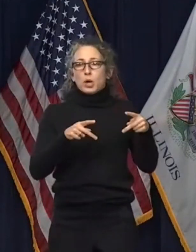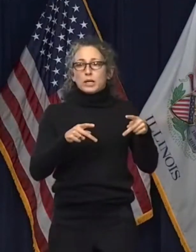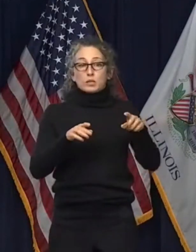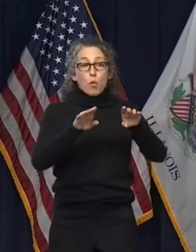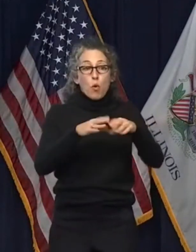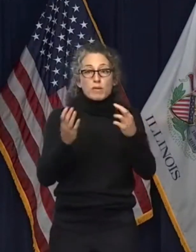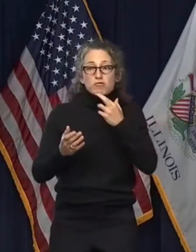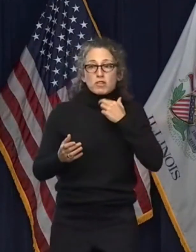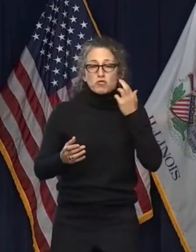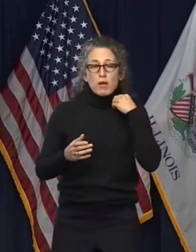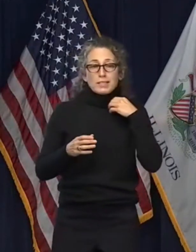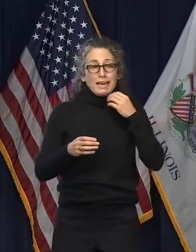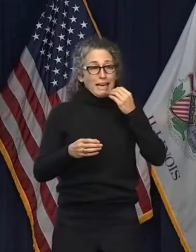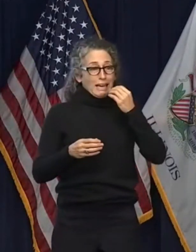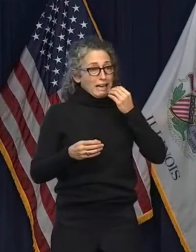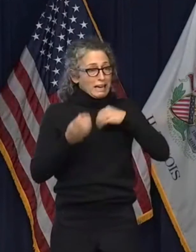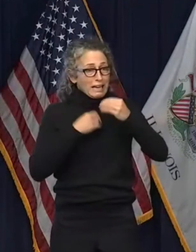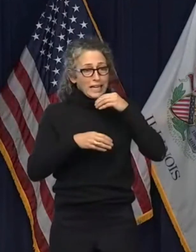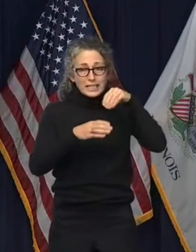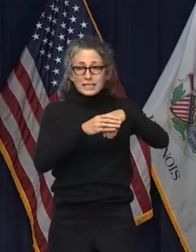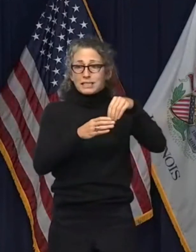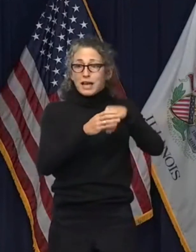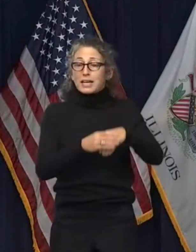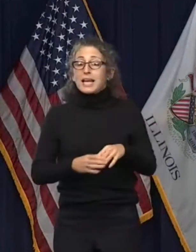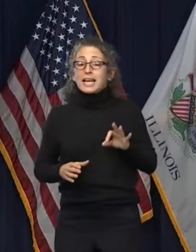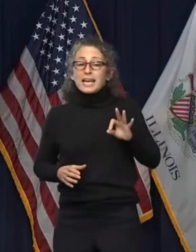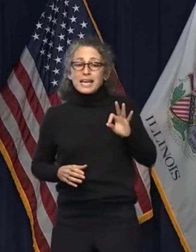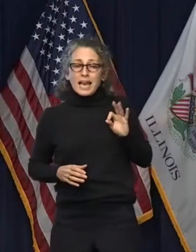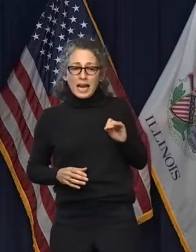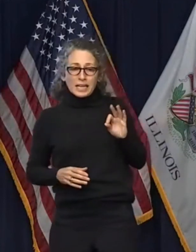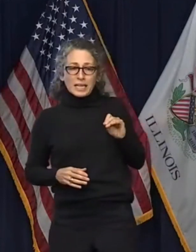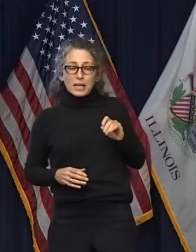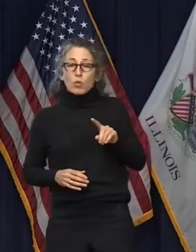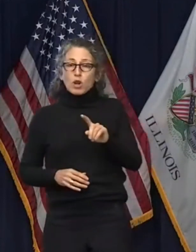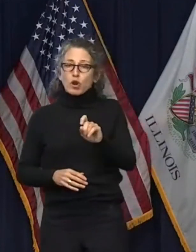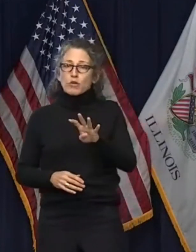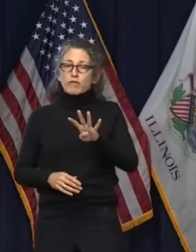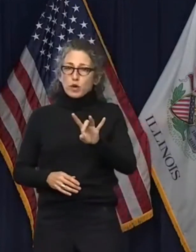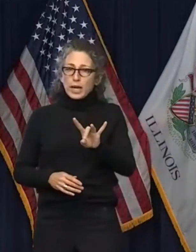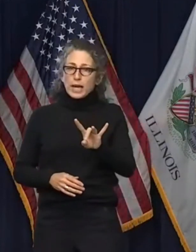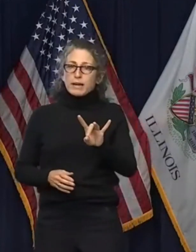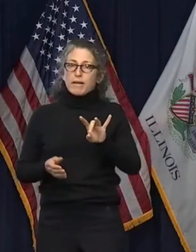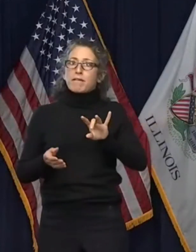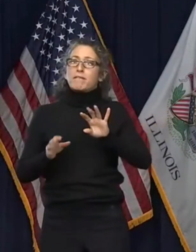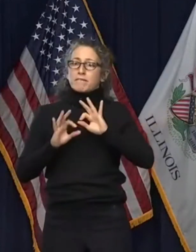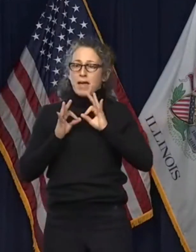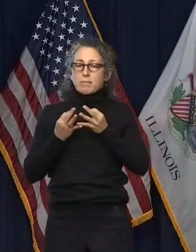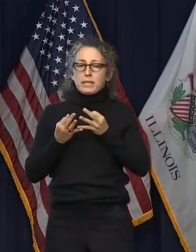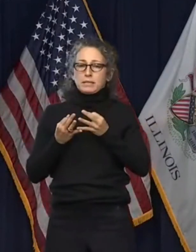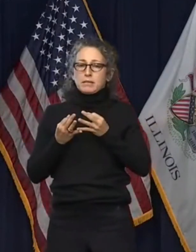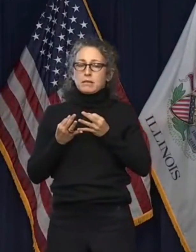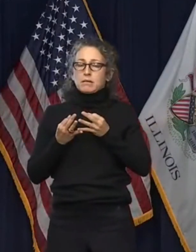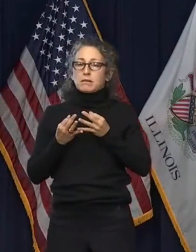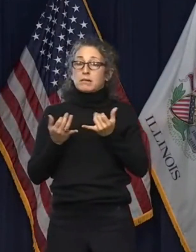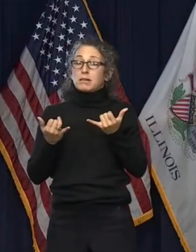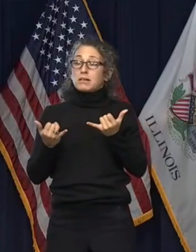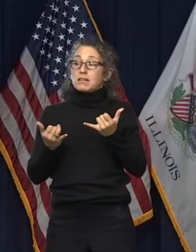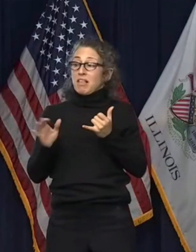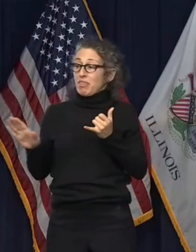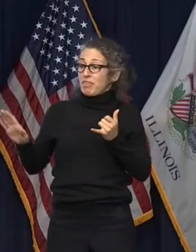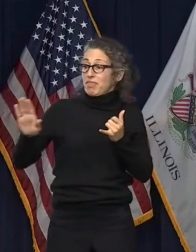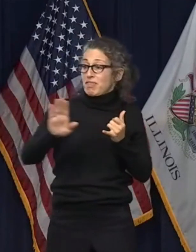shouldn't. That there are 90 families that die, 148 today, families that lost somebody.